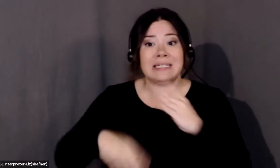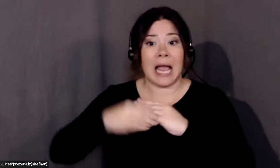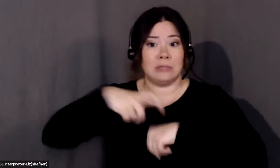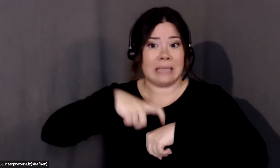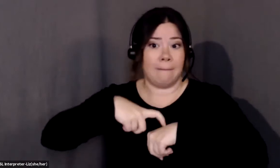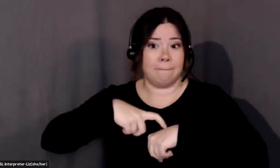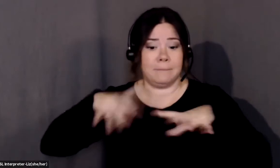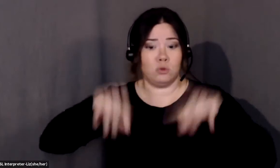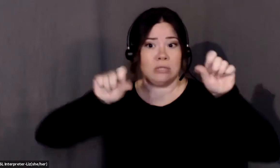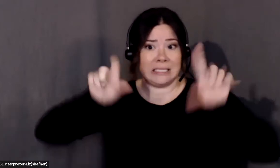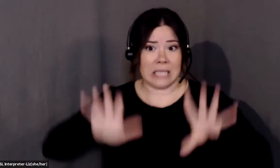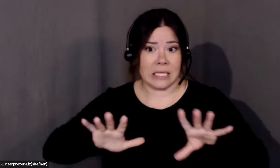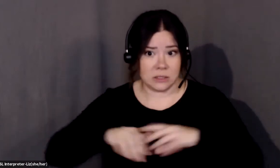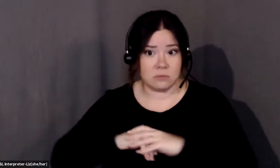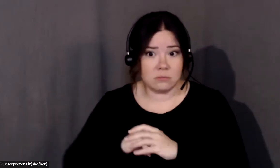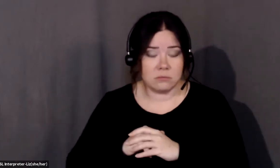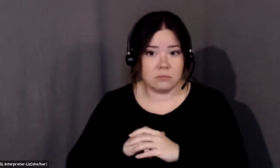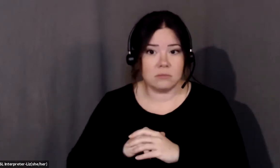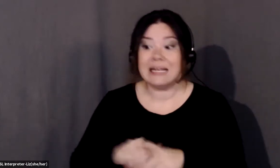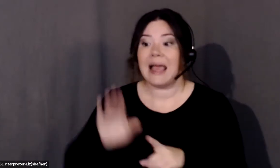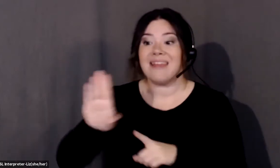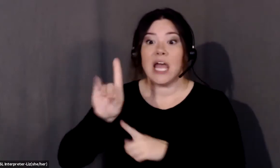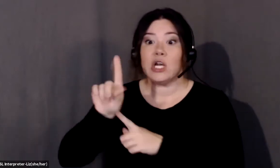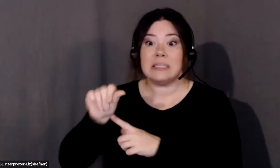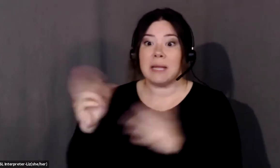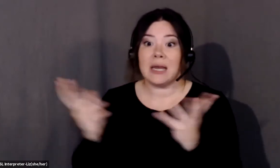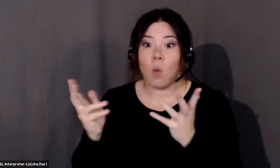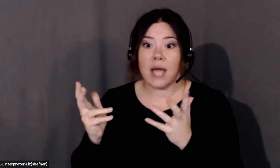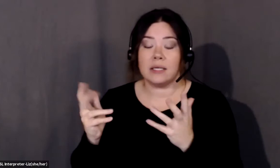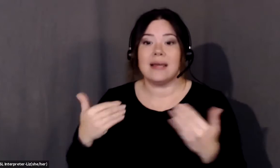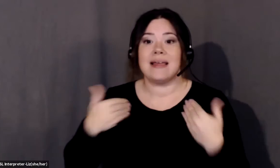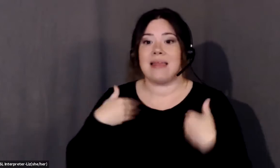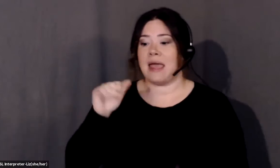test. Their disability is they have an amputation.